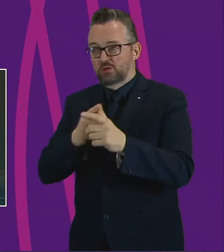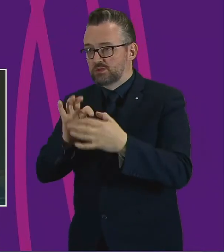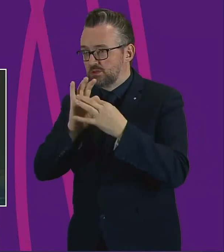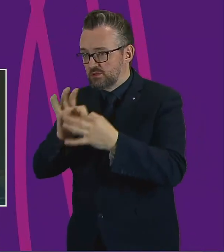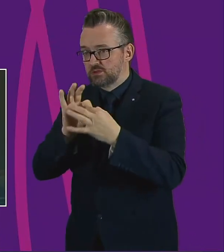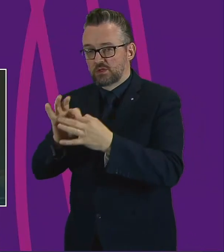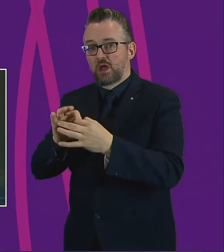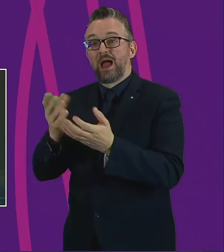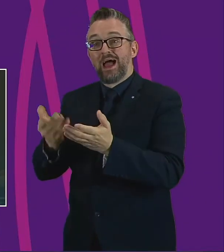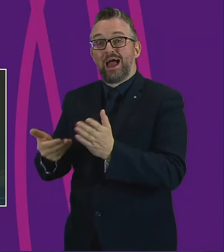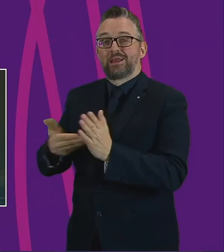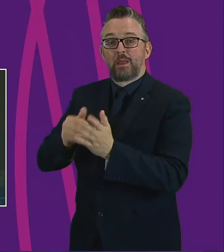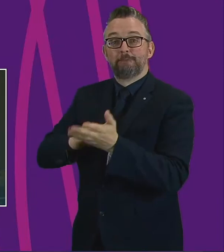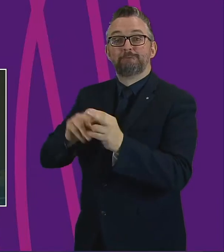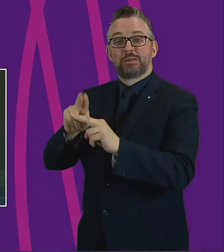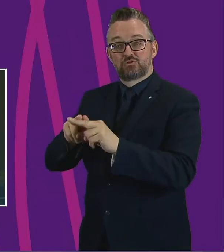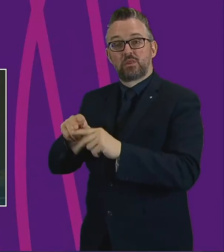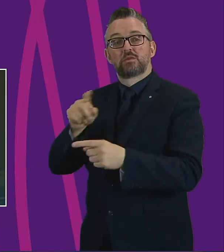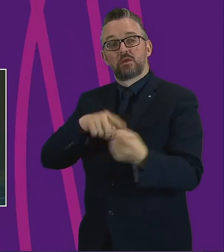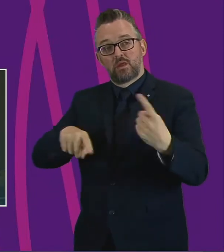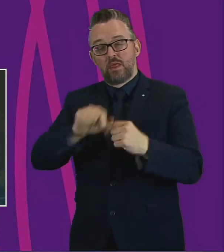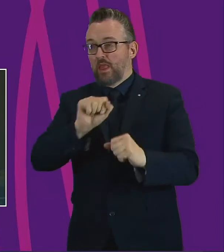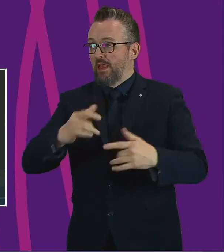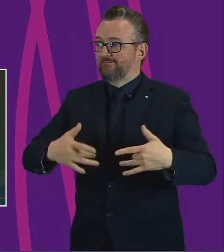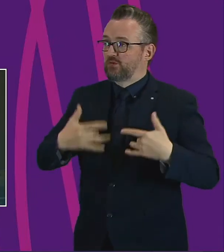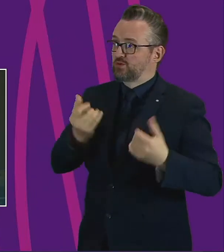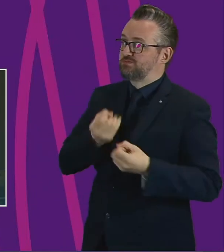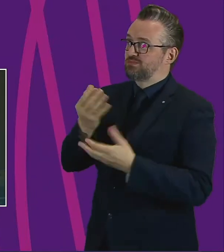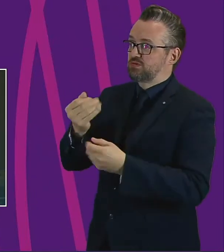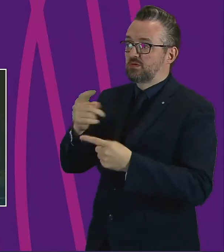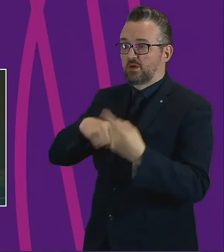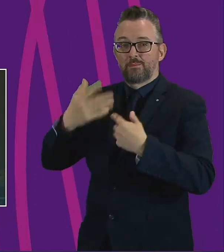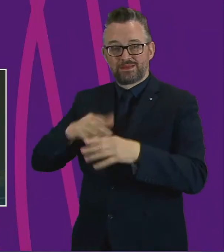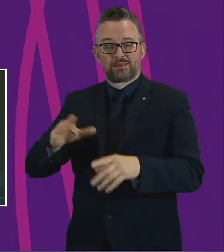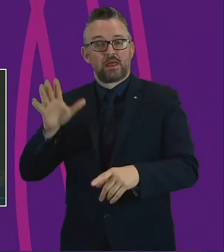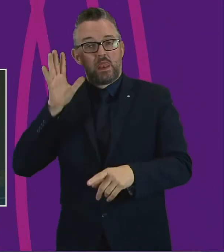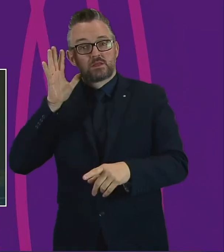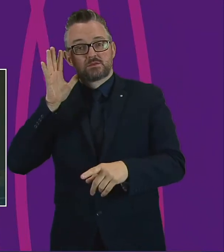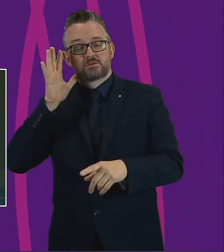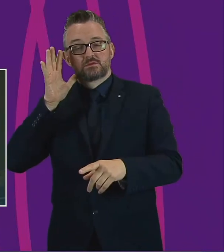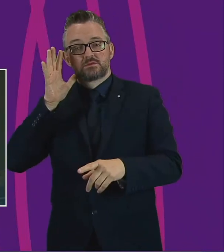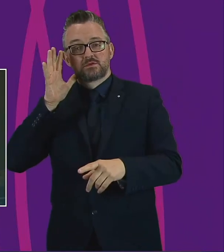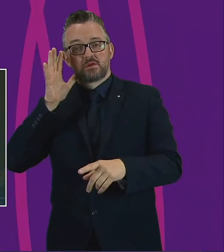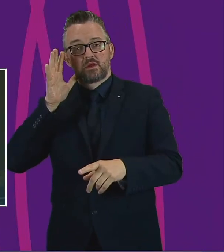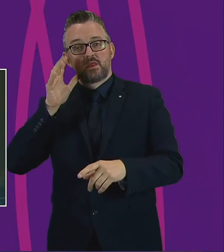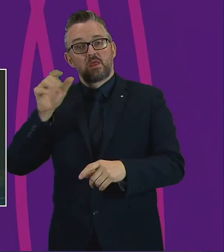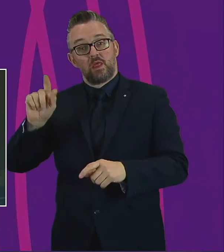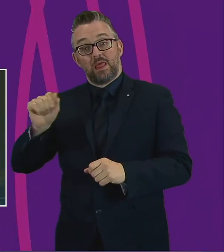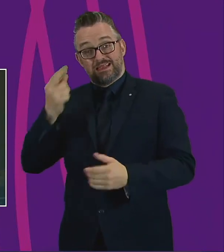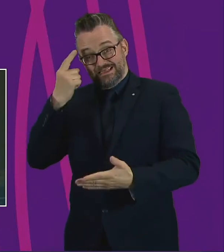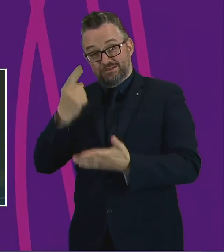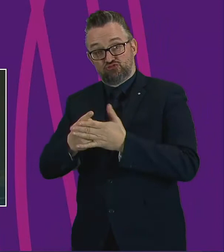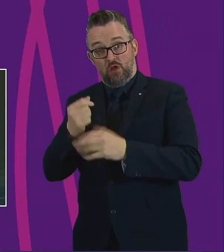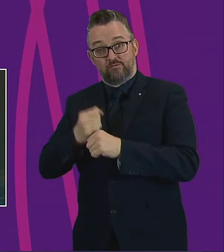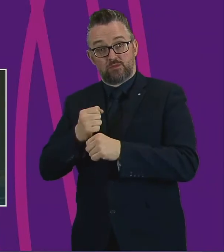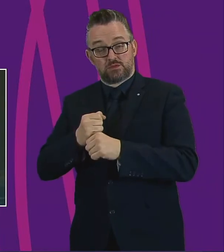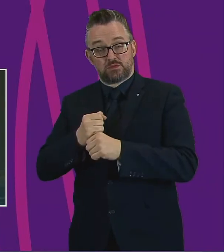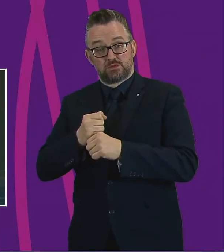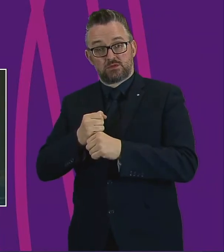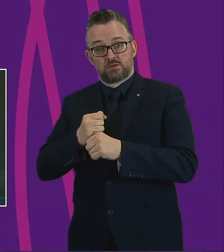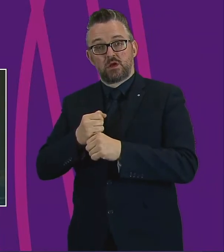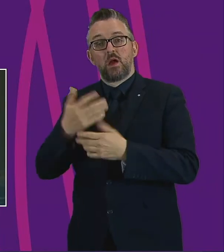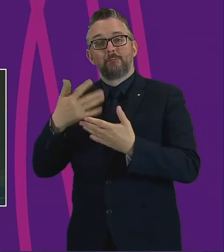their views have been heard and that health and safety is at the forefront of any decisions taken and to be taken